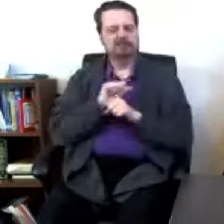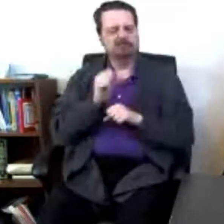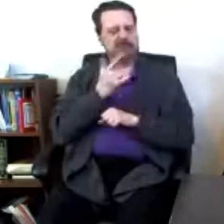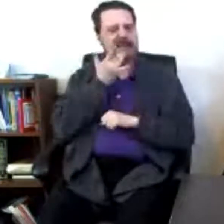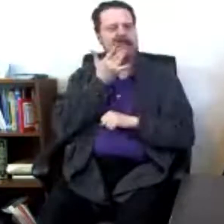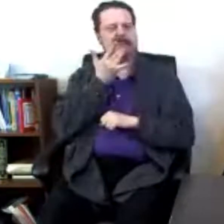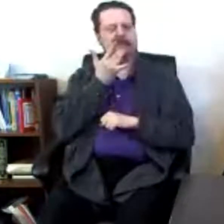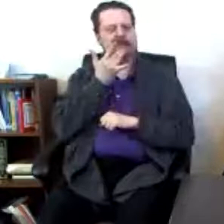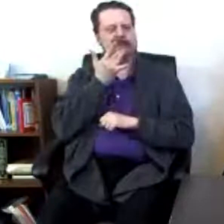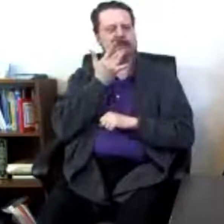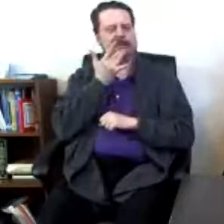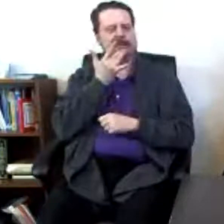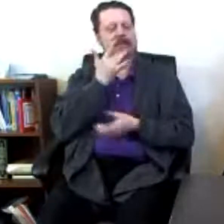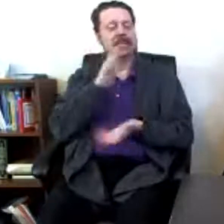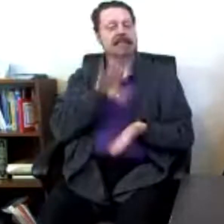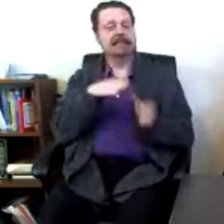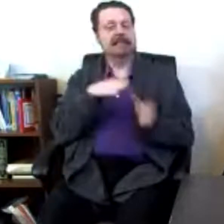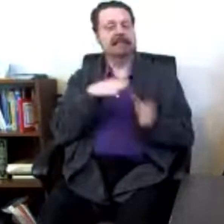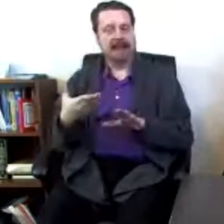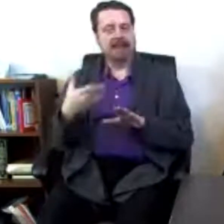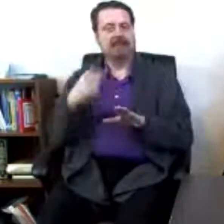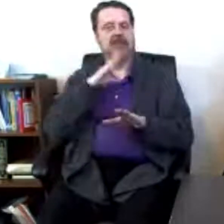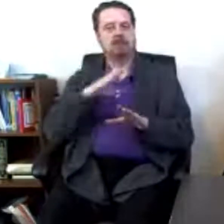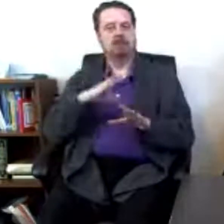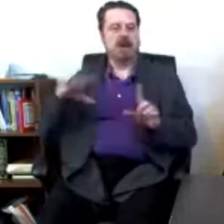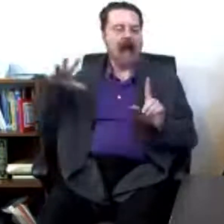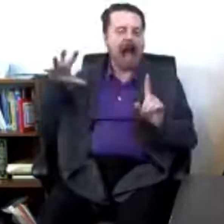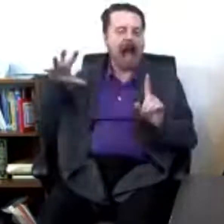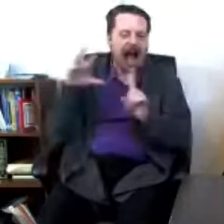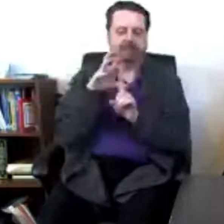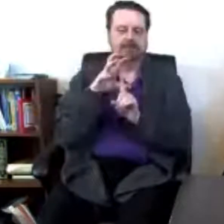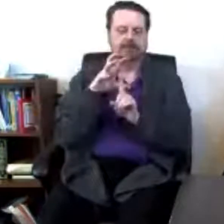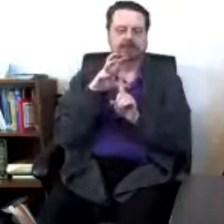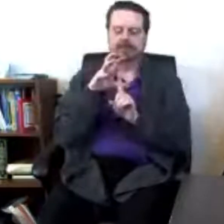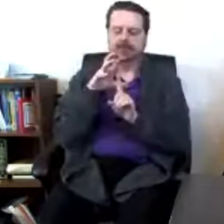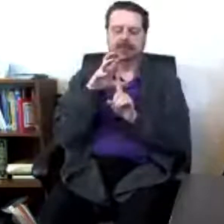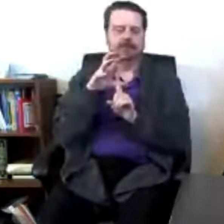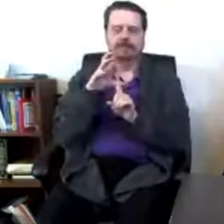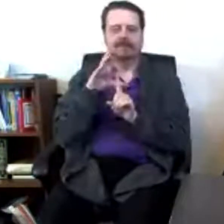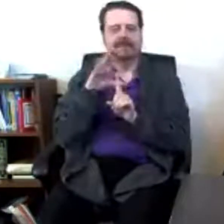and death will come unto him from every side, but he would never die.